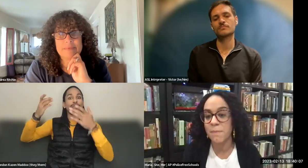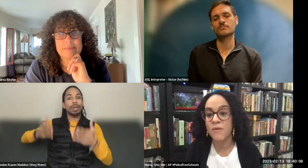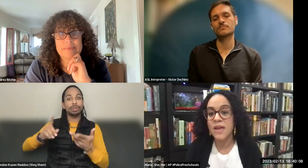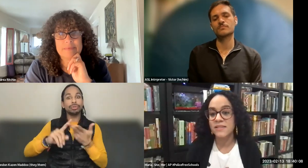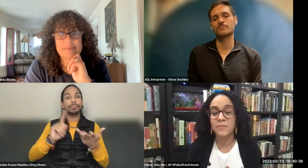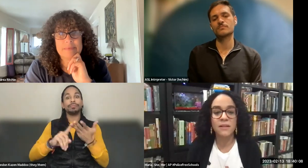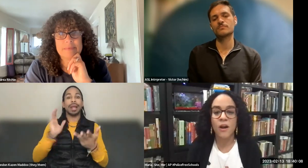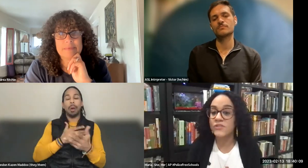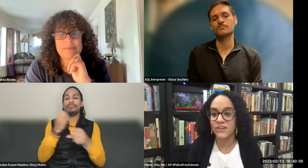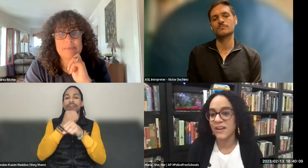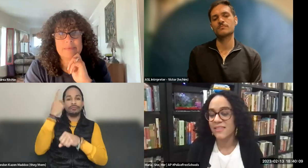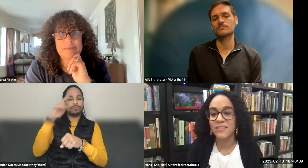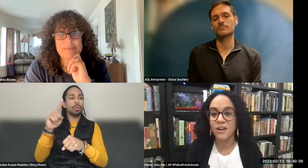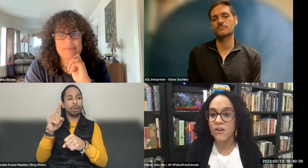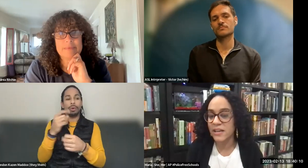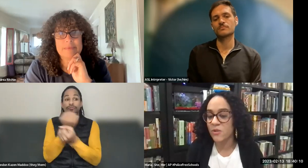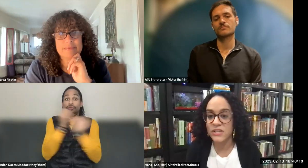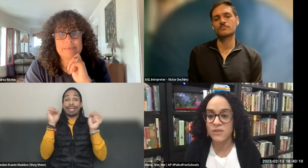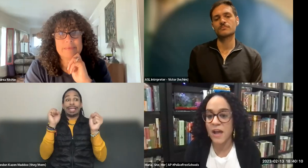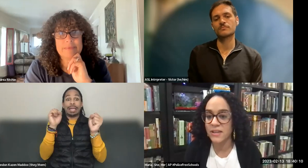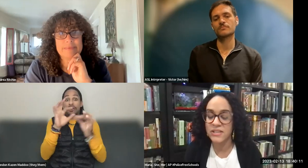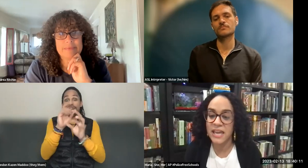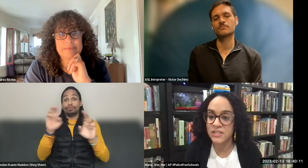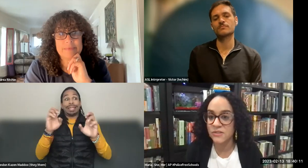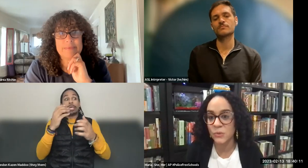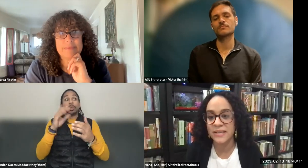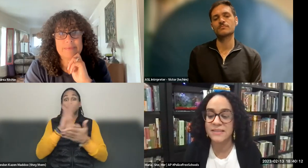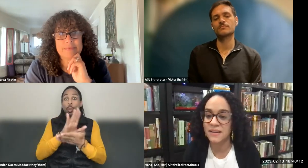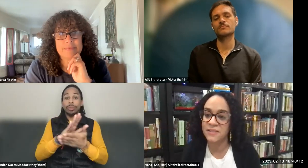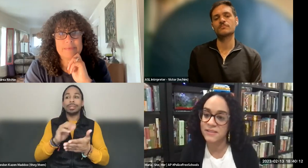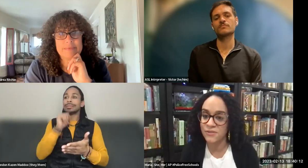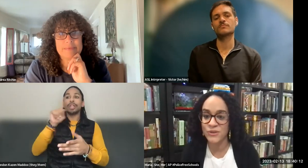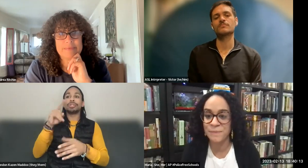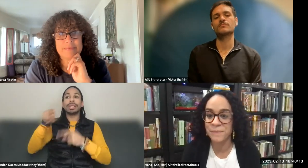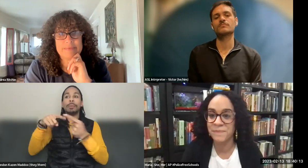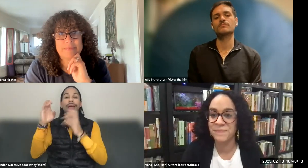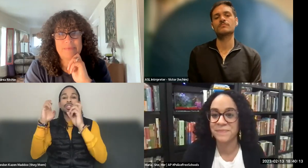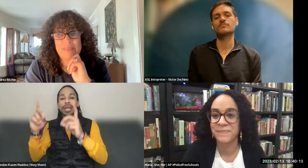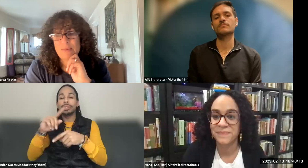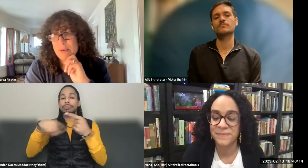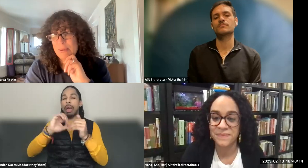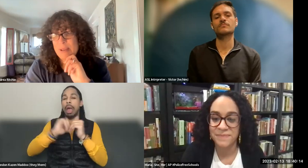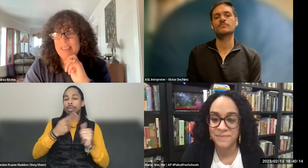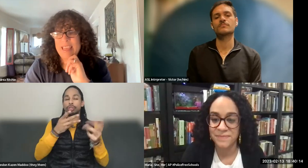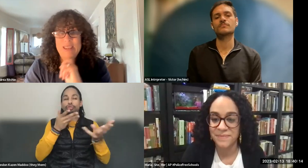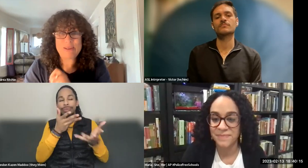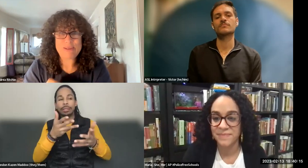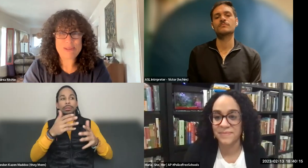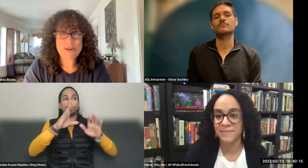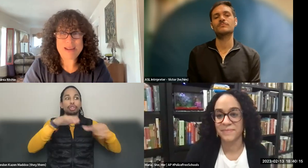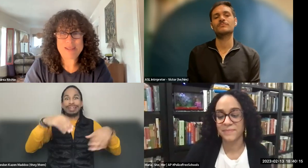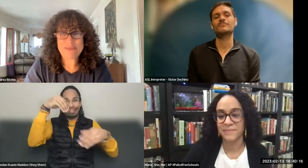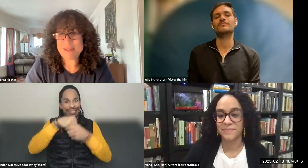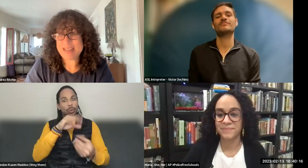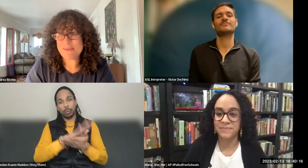schools is about something larger than the current iteration of how education and schooling is done in this country. Whew. Thank